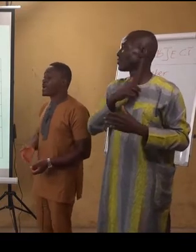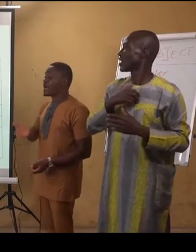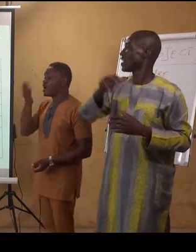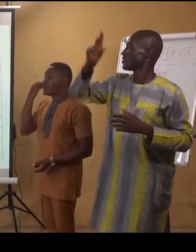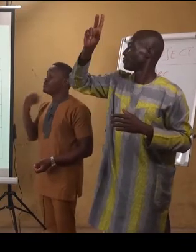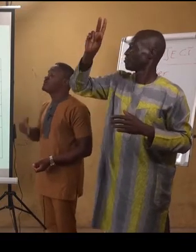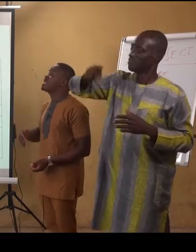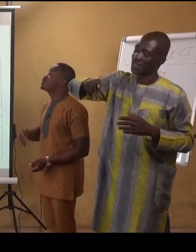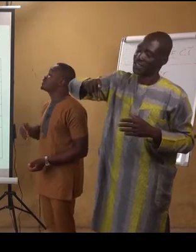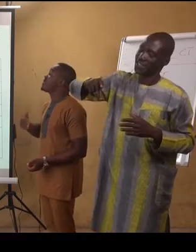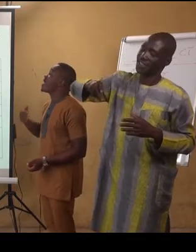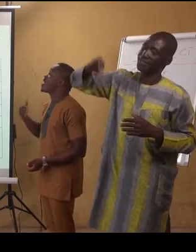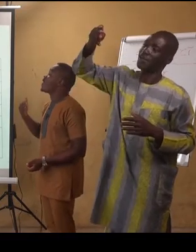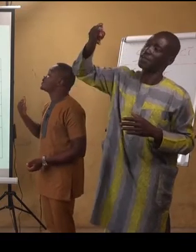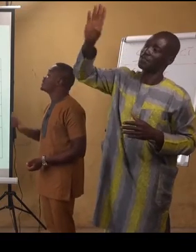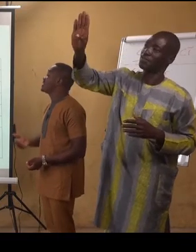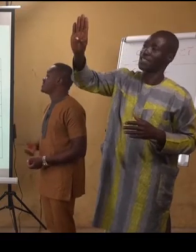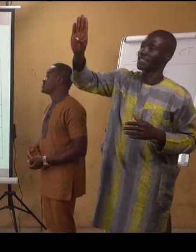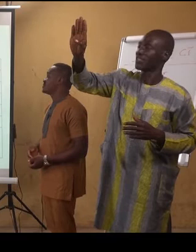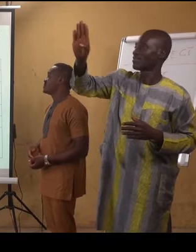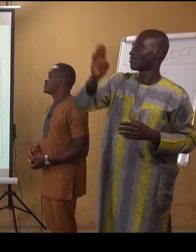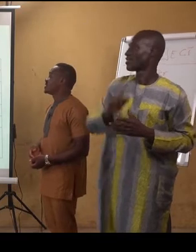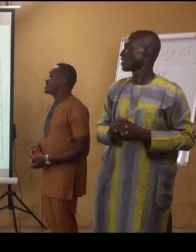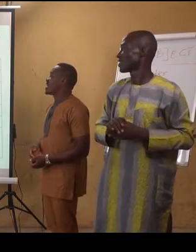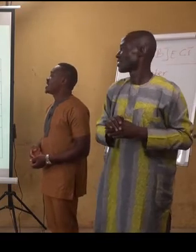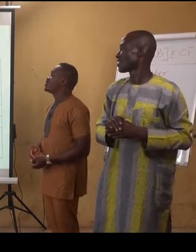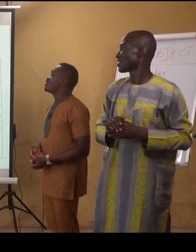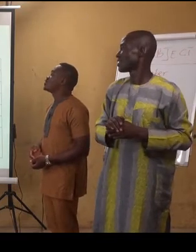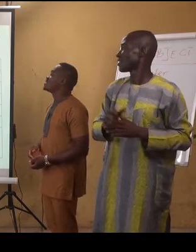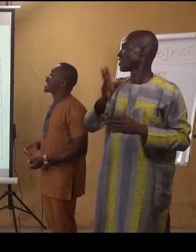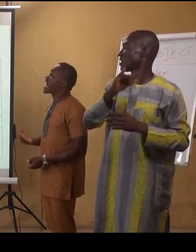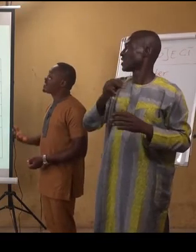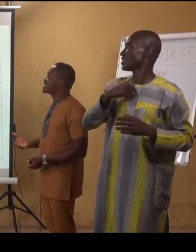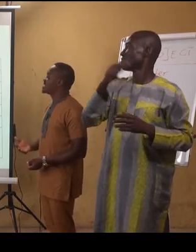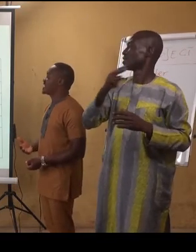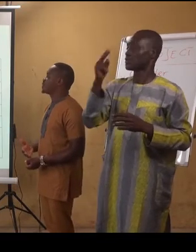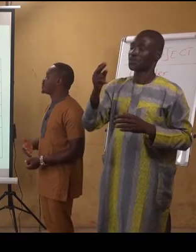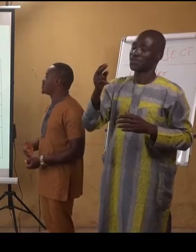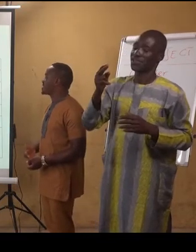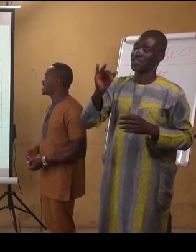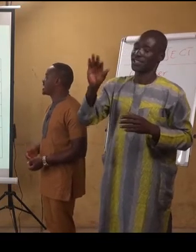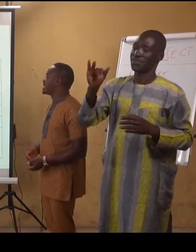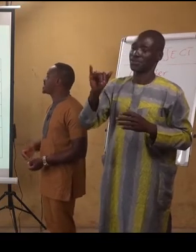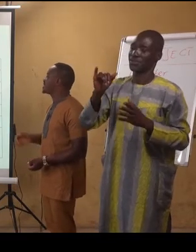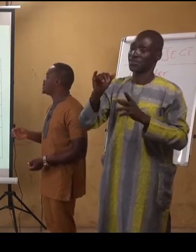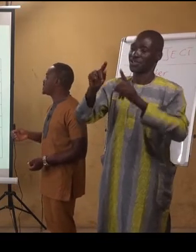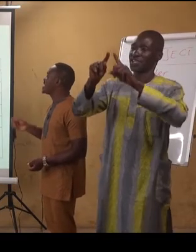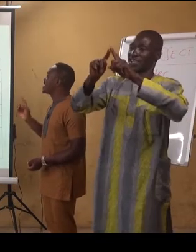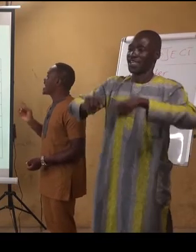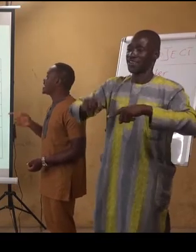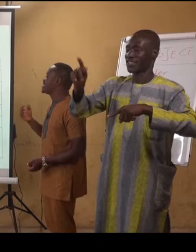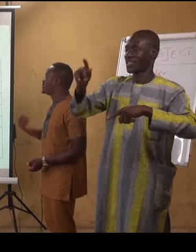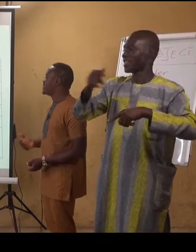to the p to the power of b, and we use the caret sign to represent that. That is